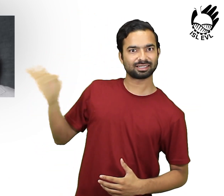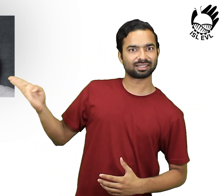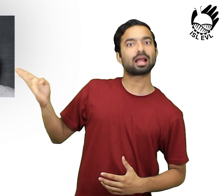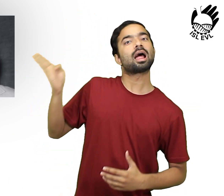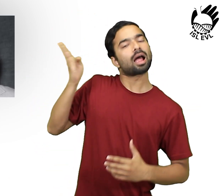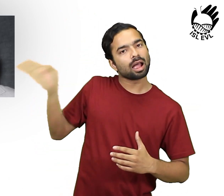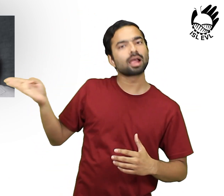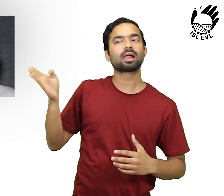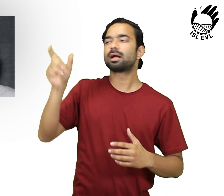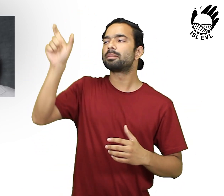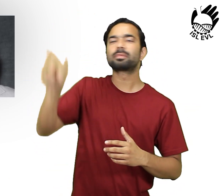whom you can see on the screen,